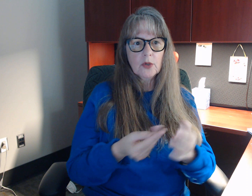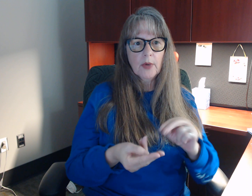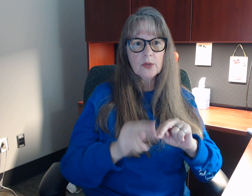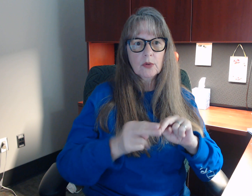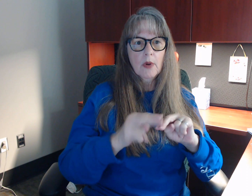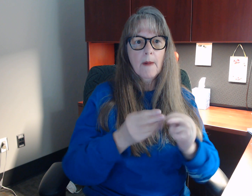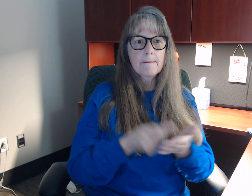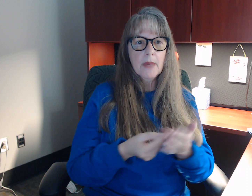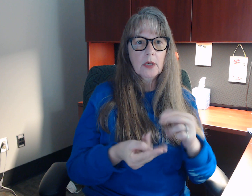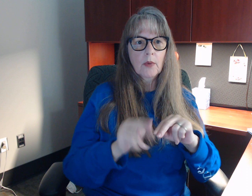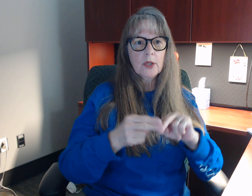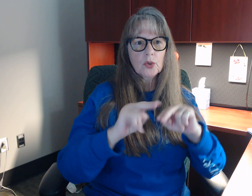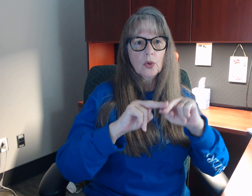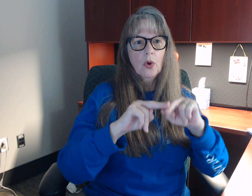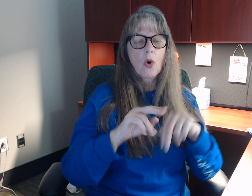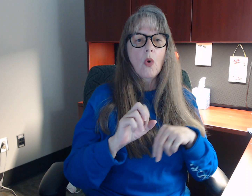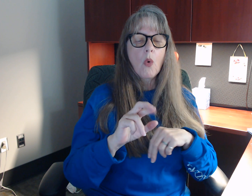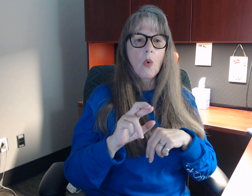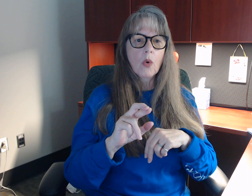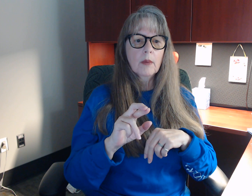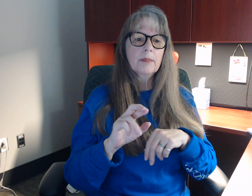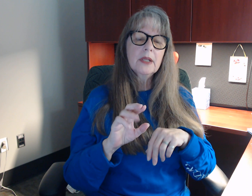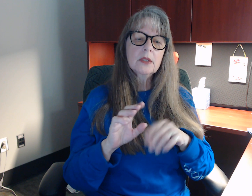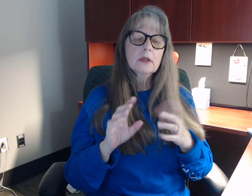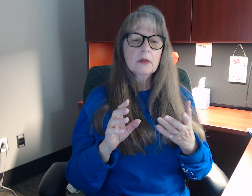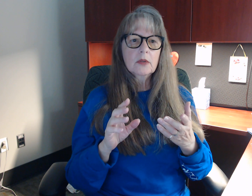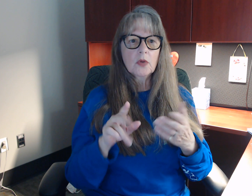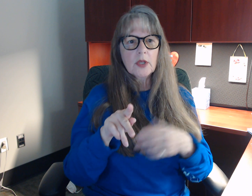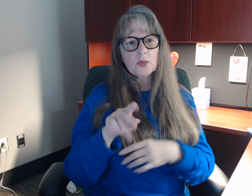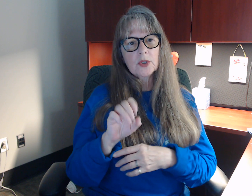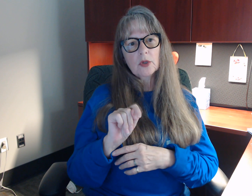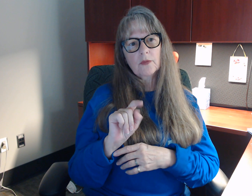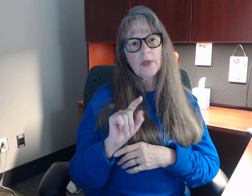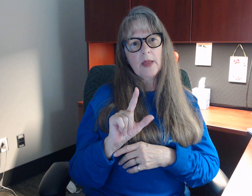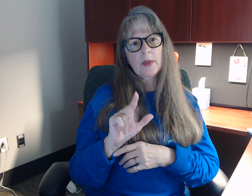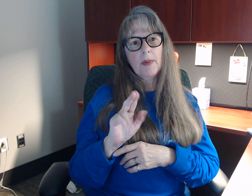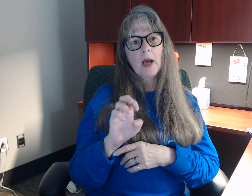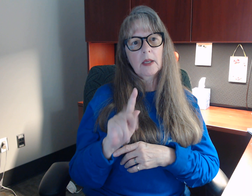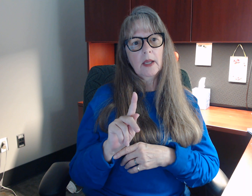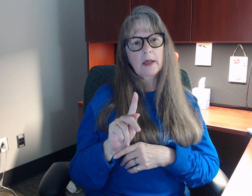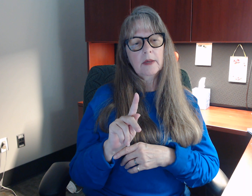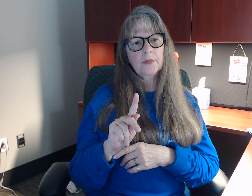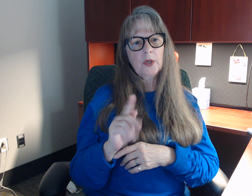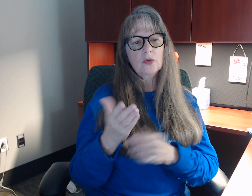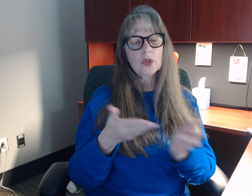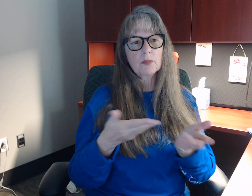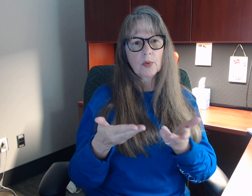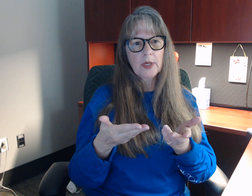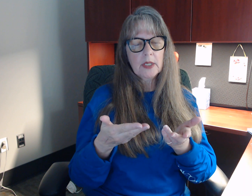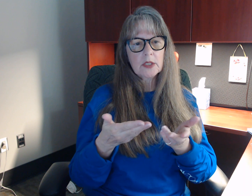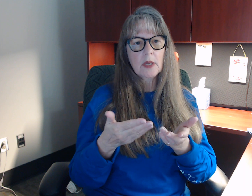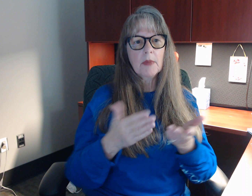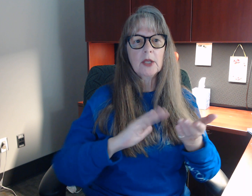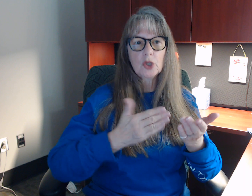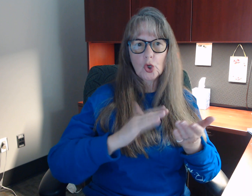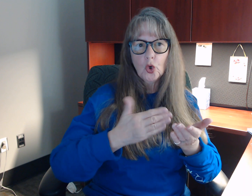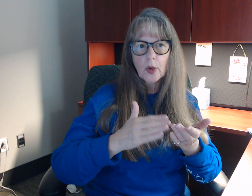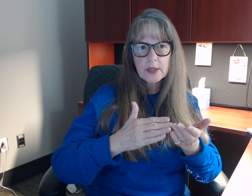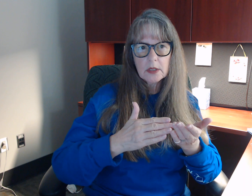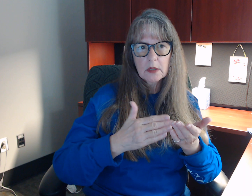fundraiser, money raiser, so that's reserved for the potluck, that you just bring it's a cooked